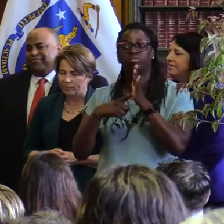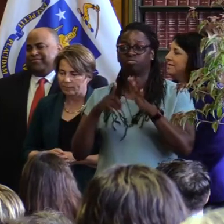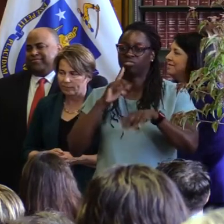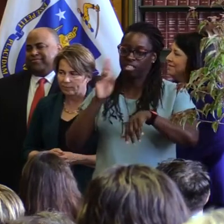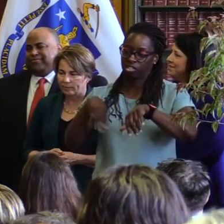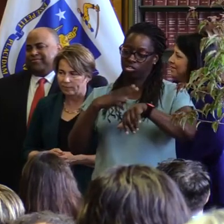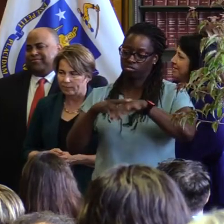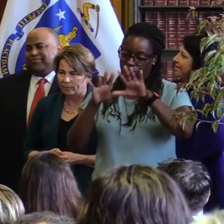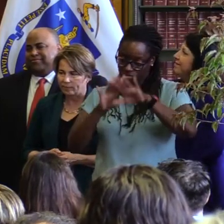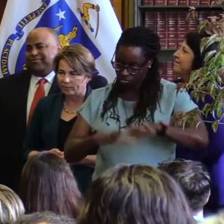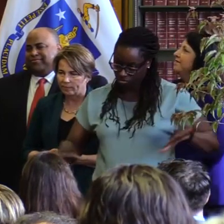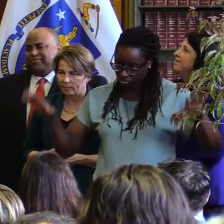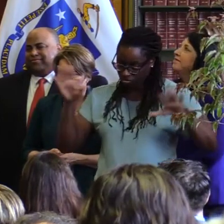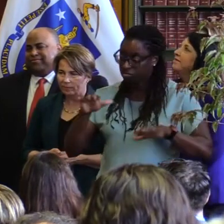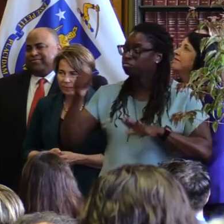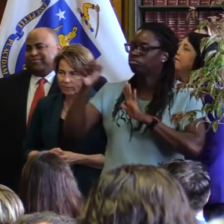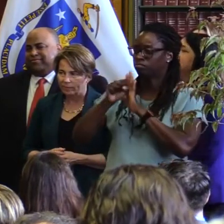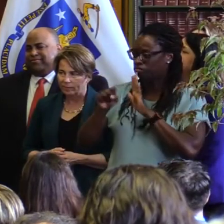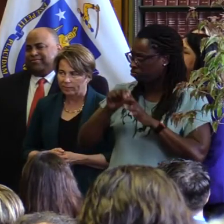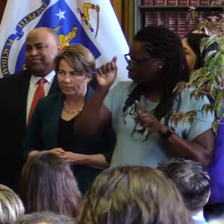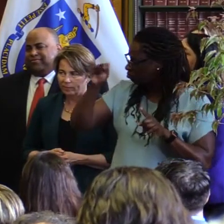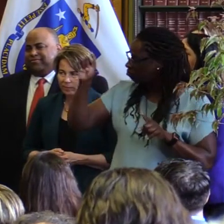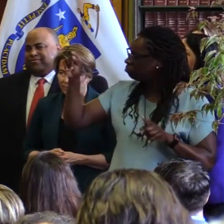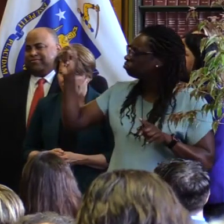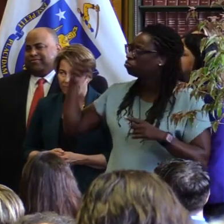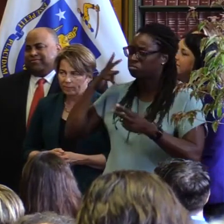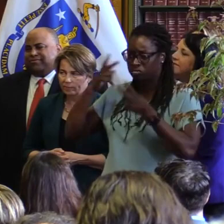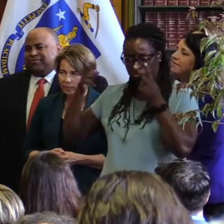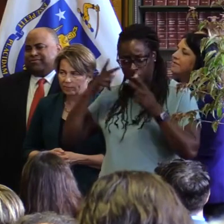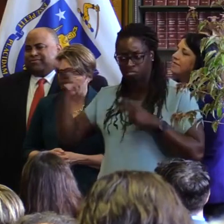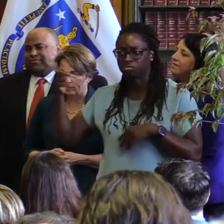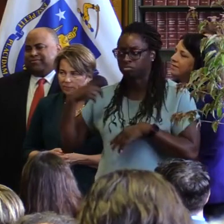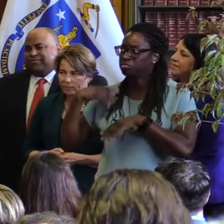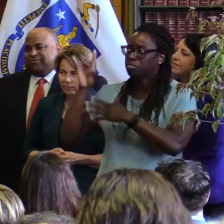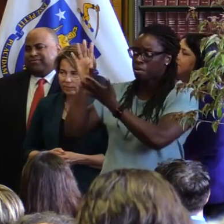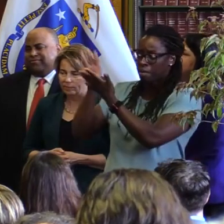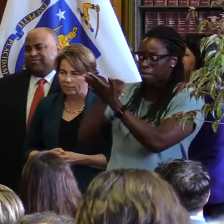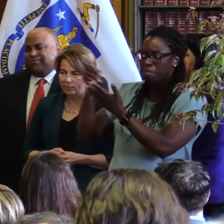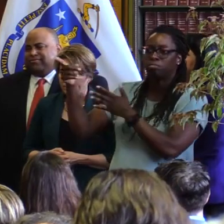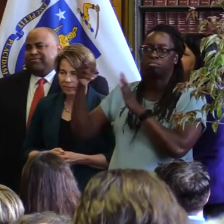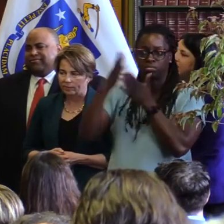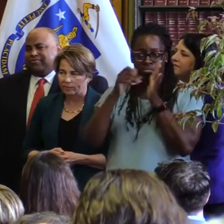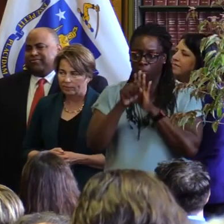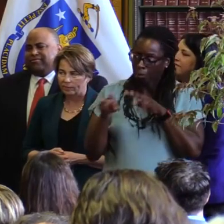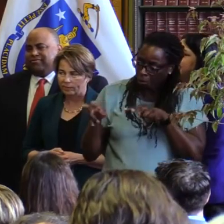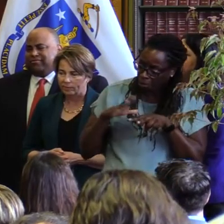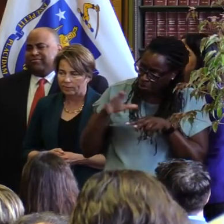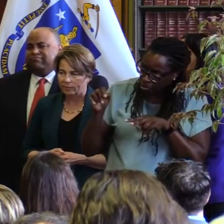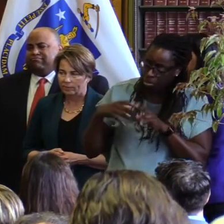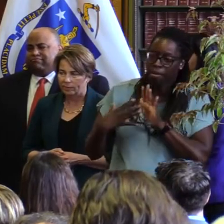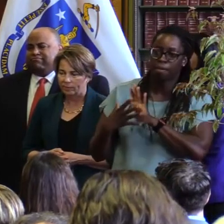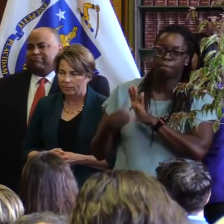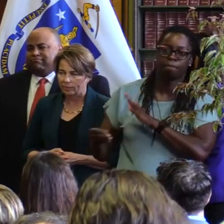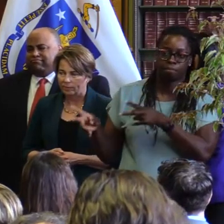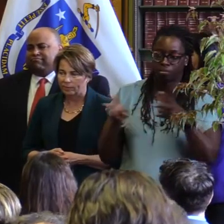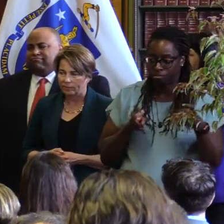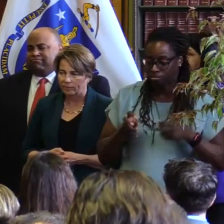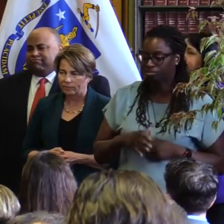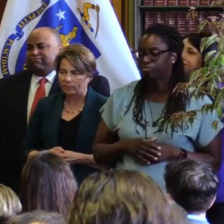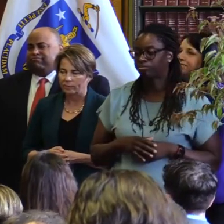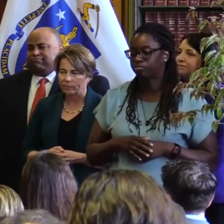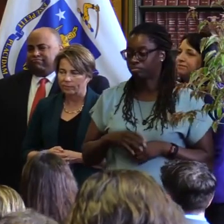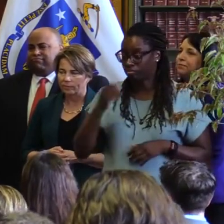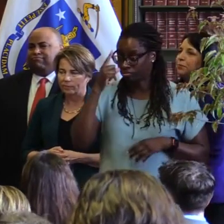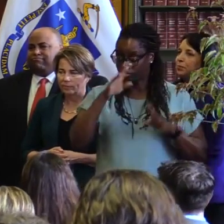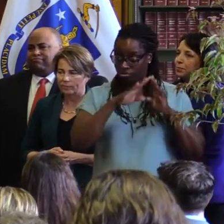up. But it's also focused on a major source of emissions that often gets neglected, and in a sector that often